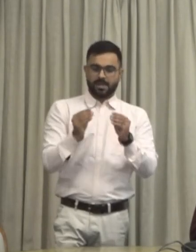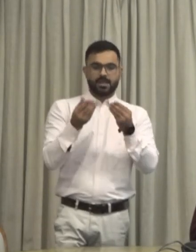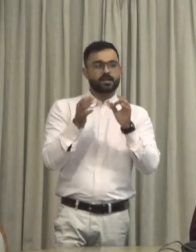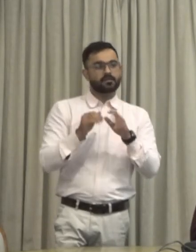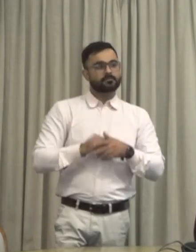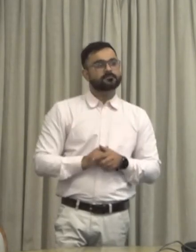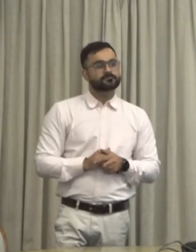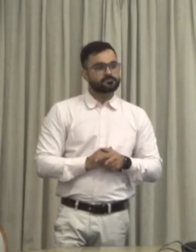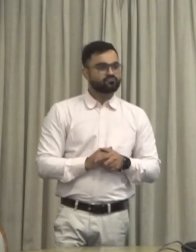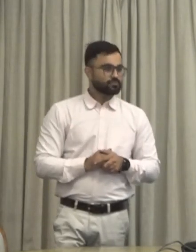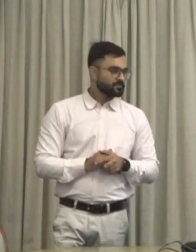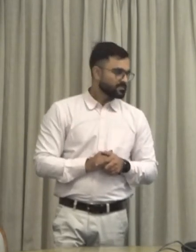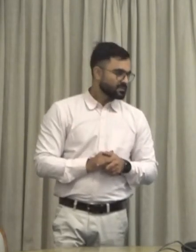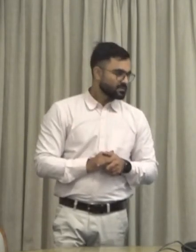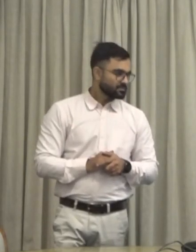as